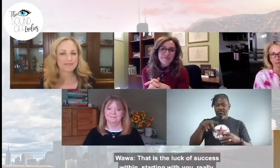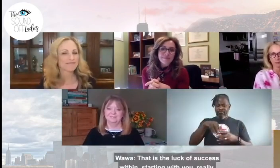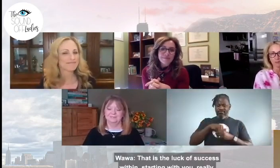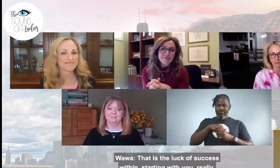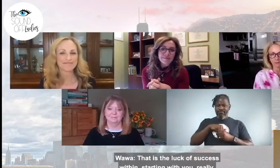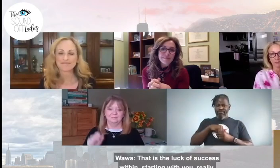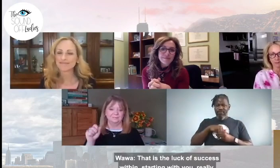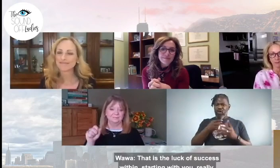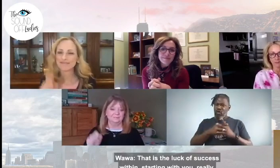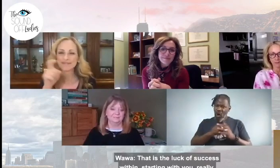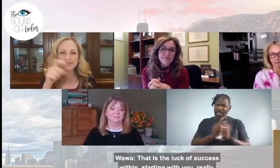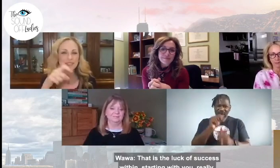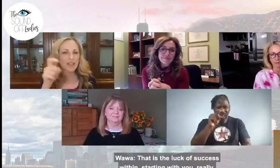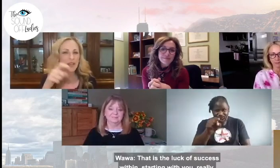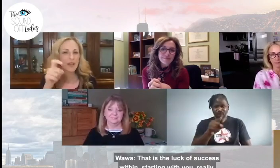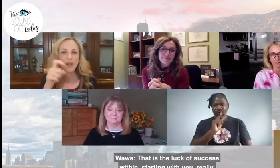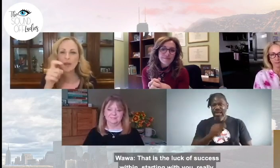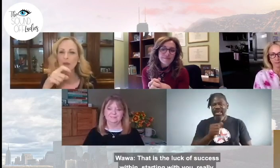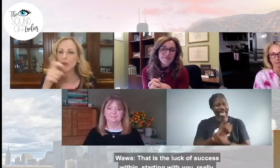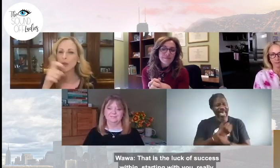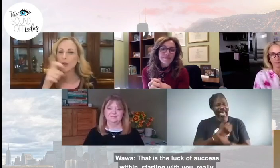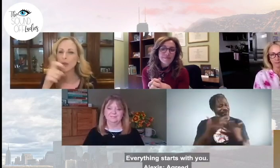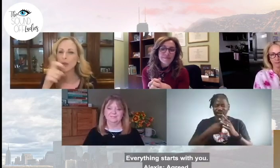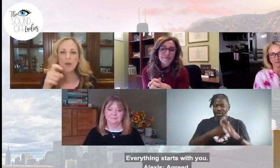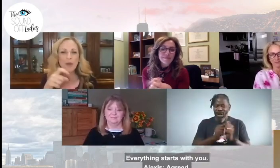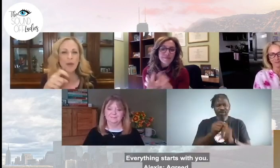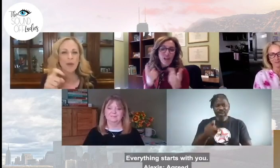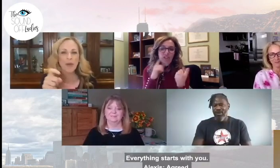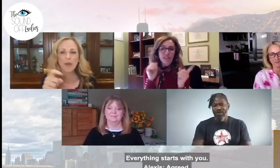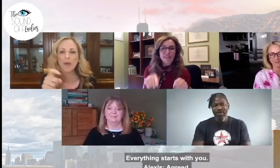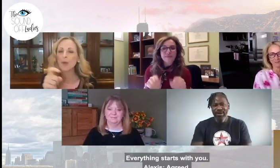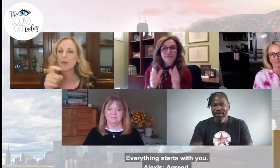And the luck of success within, starting within you, is really amazing.